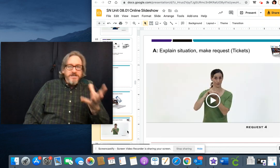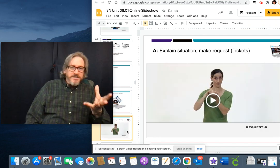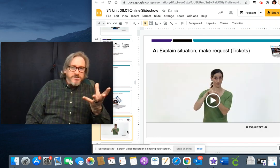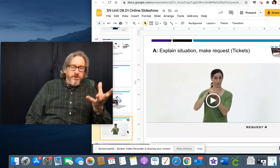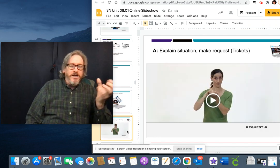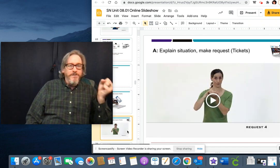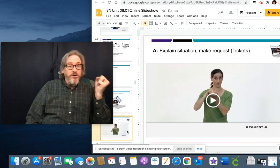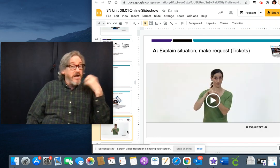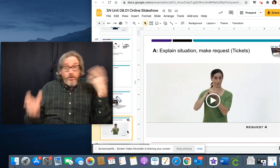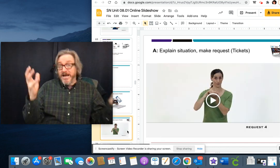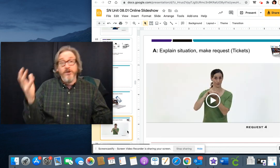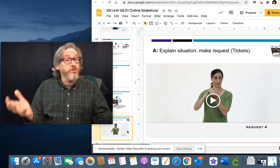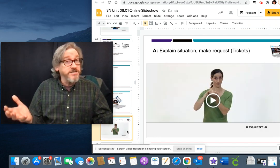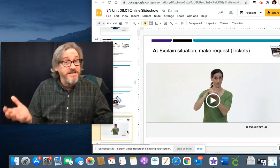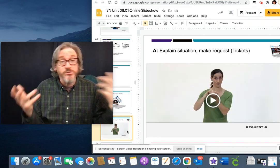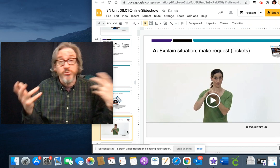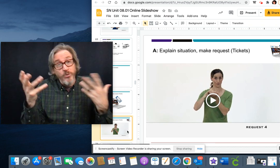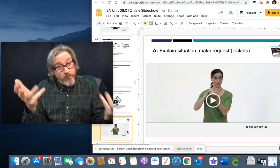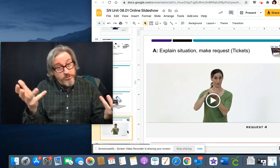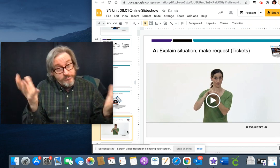body. Constantly be going,